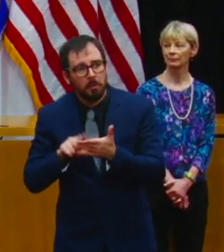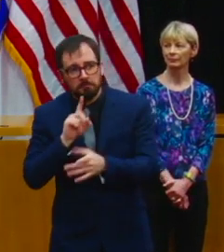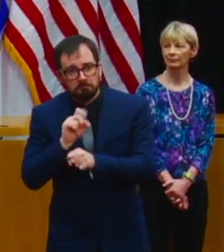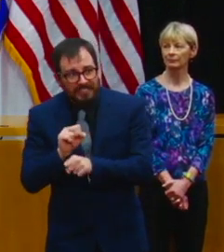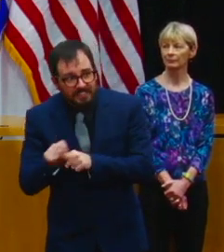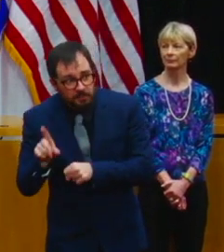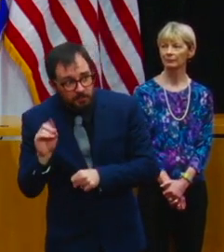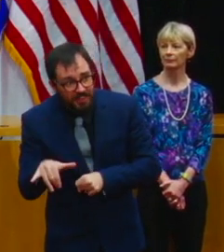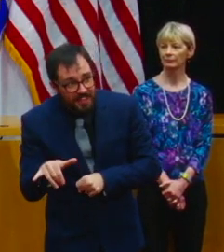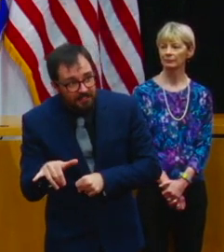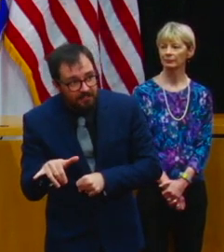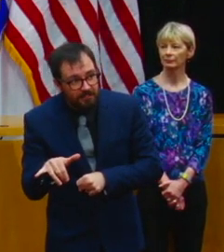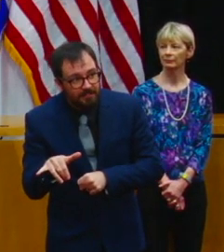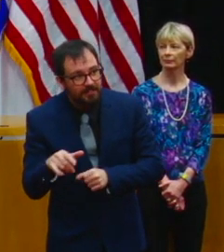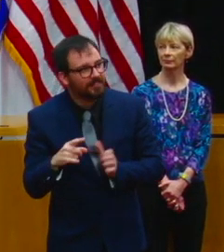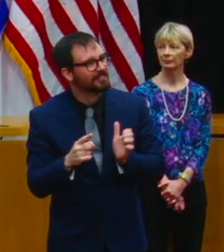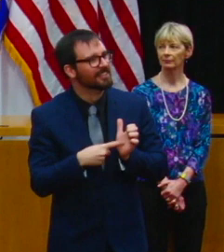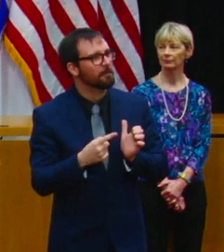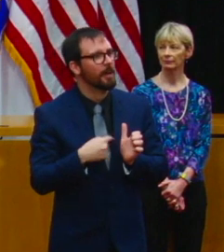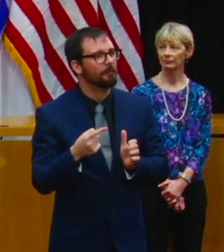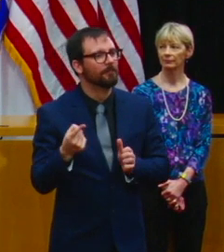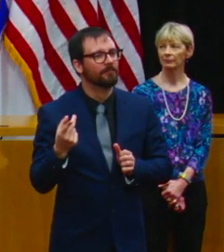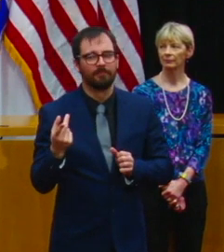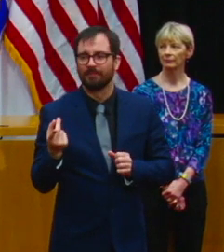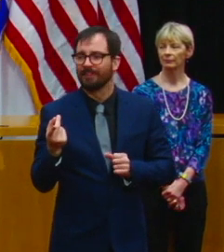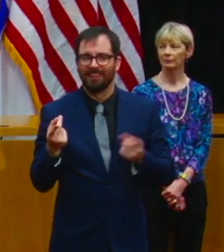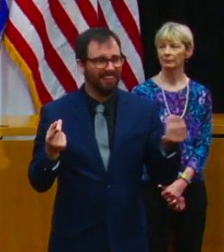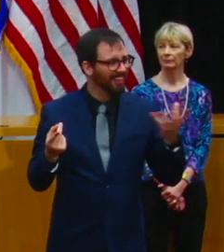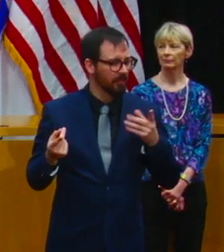and sometimes not quite.